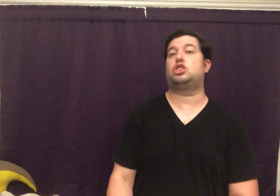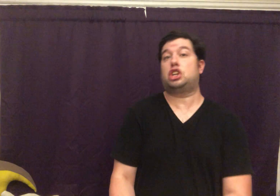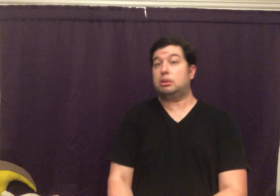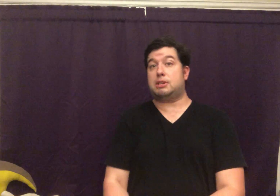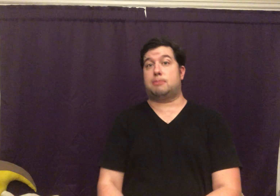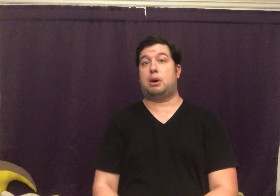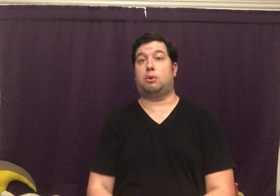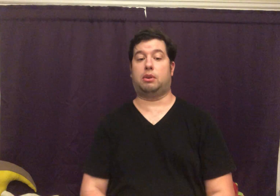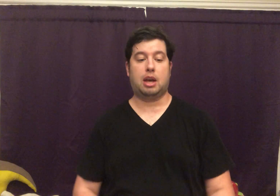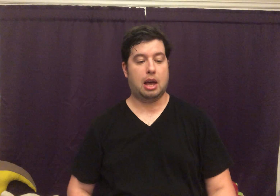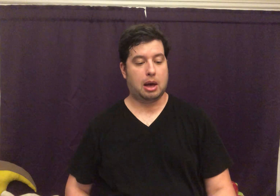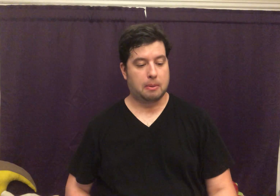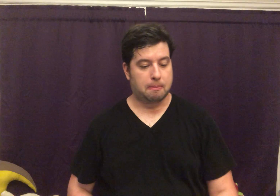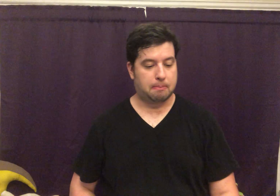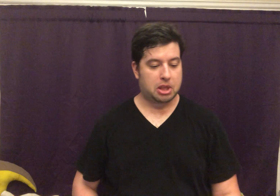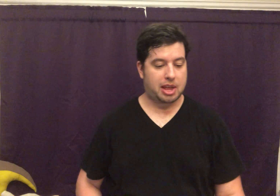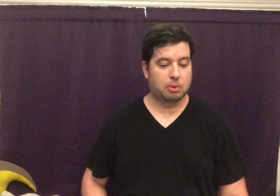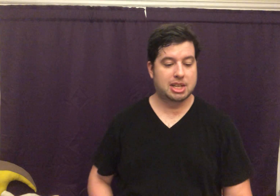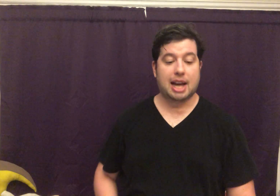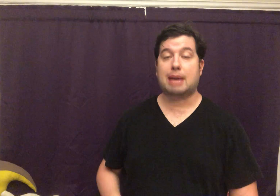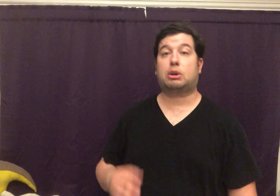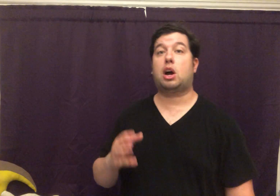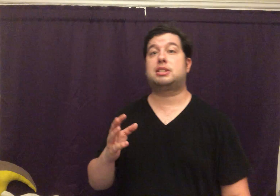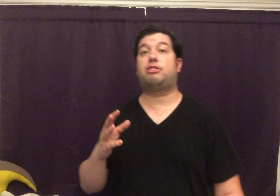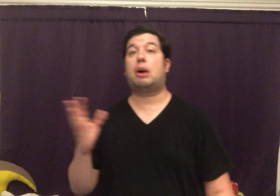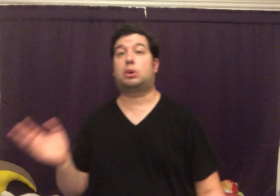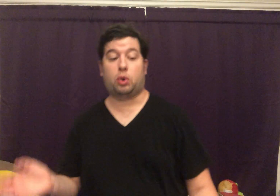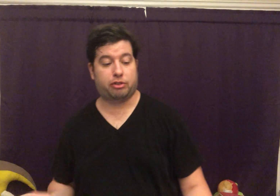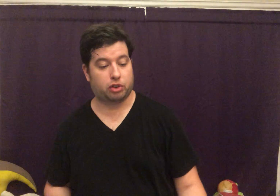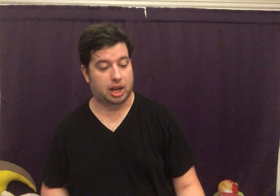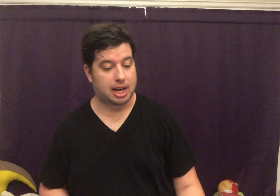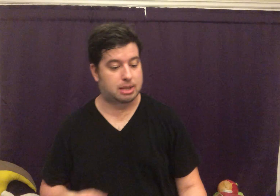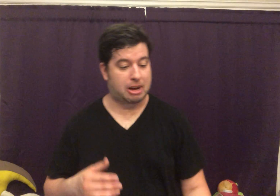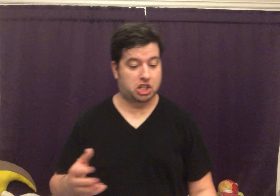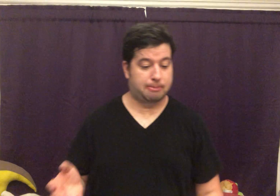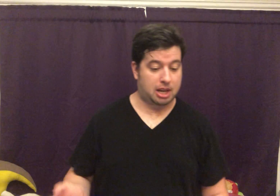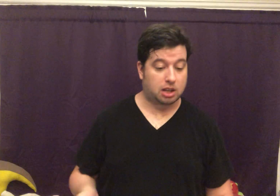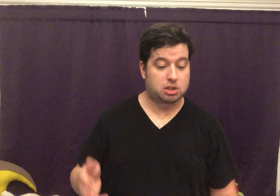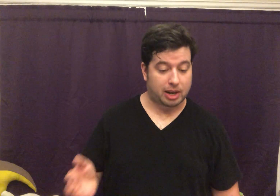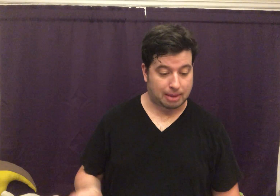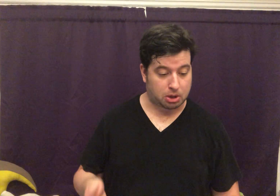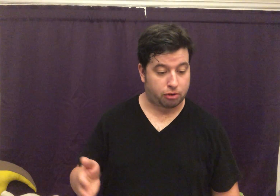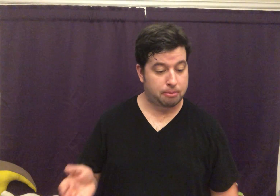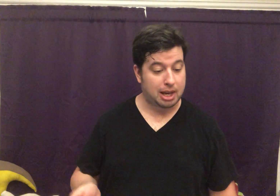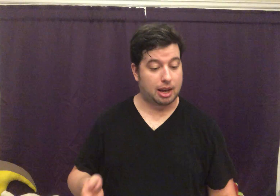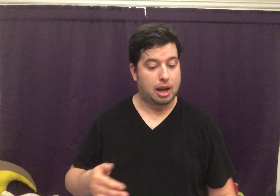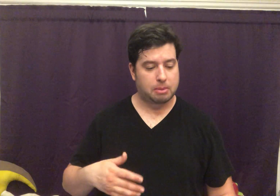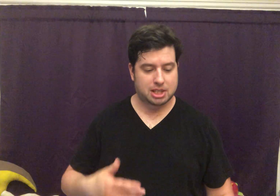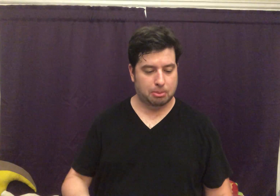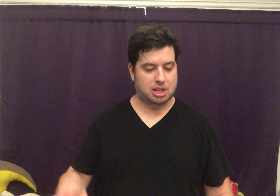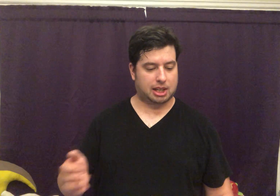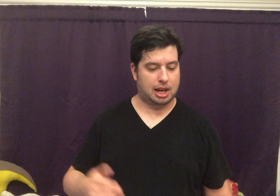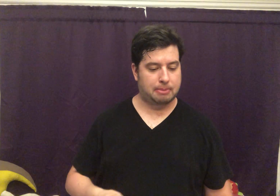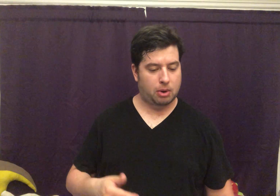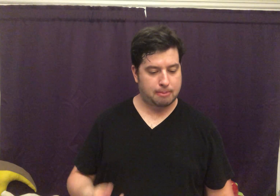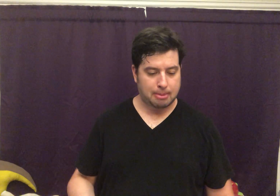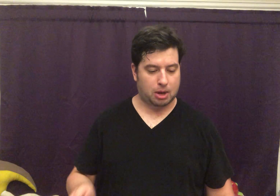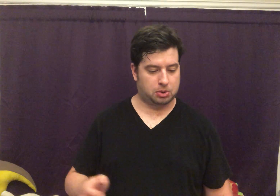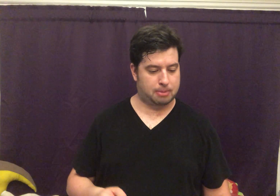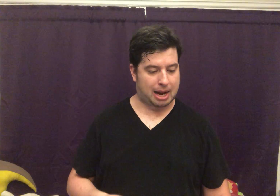chilled me to the bone. But then one day I came across a flower growing free. Its magic kept me young, so I kept it all for me. But someone dug it up, now a baby holds the power.